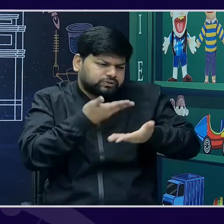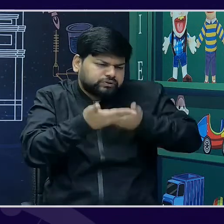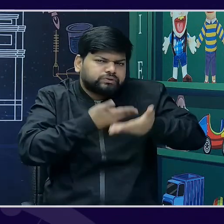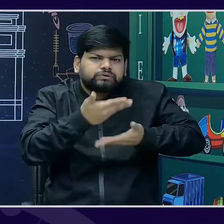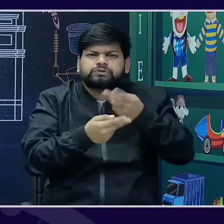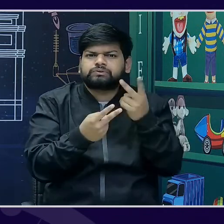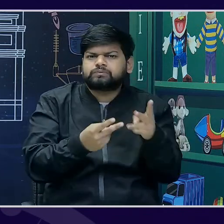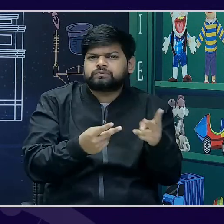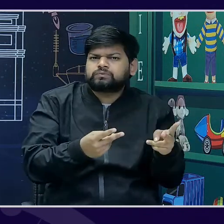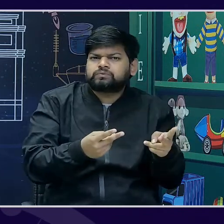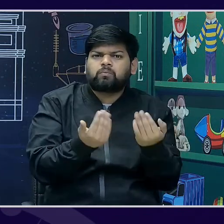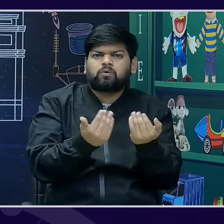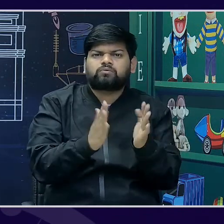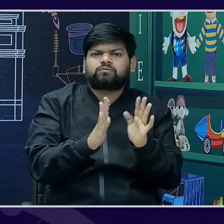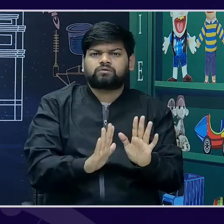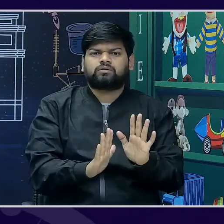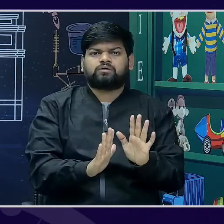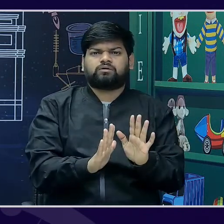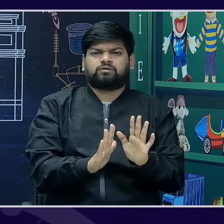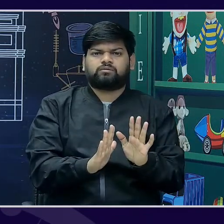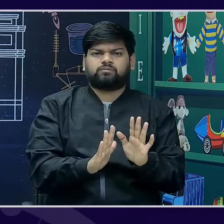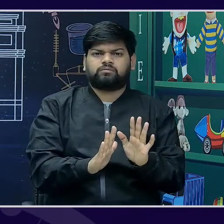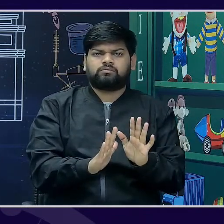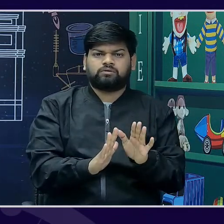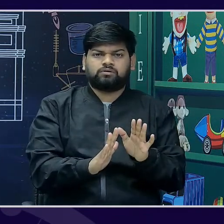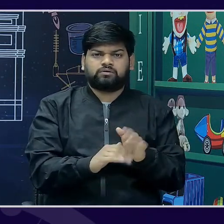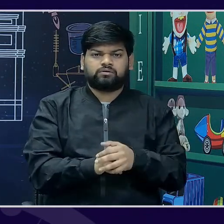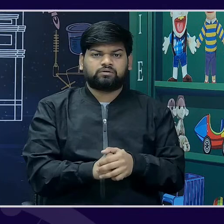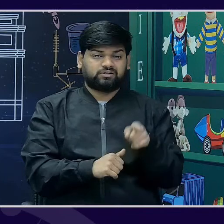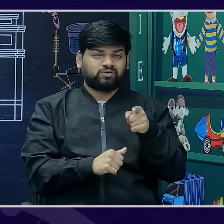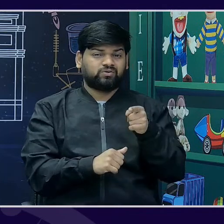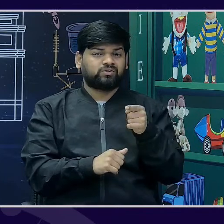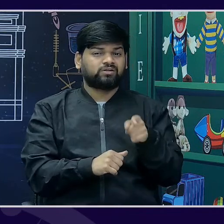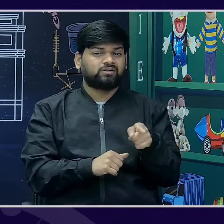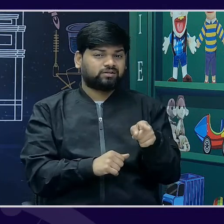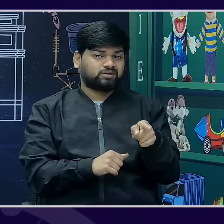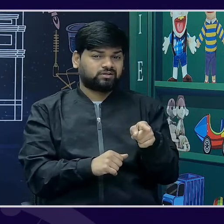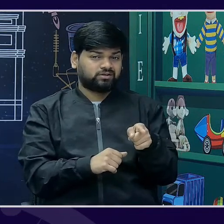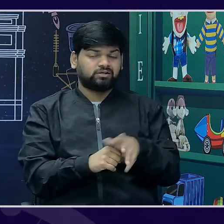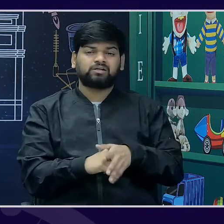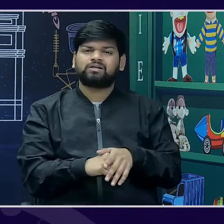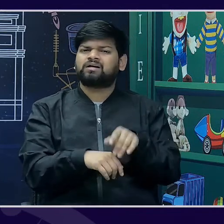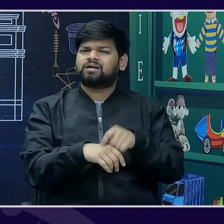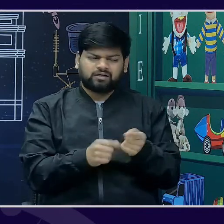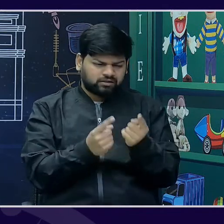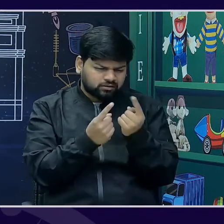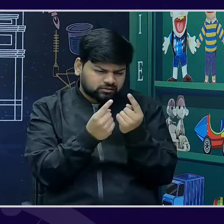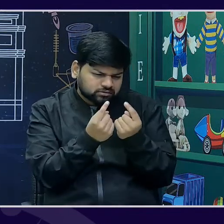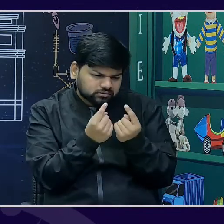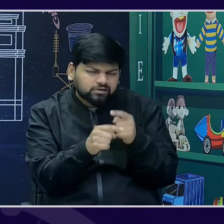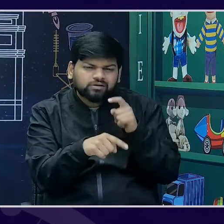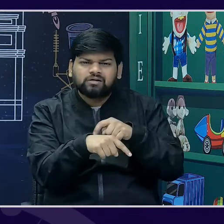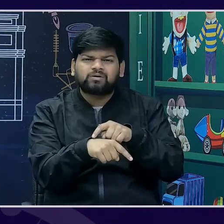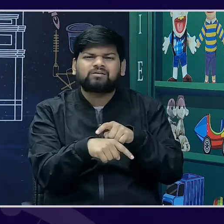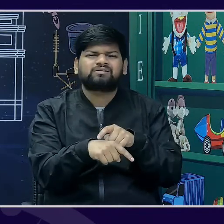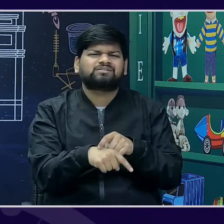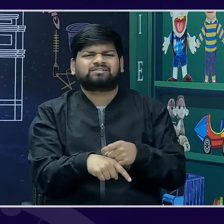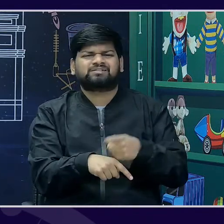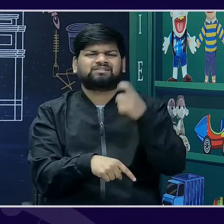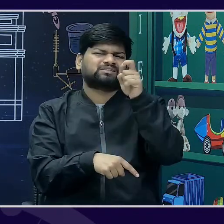is non-invasive. It just takes 7 to 8 minutes to do the test. That doesn't require any